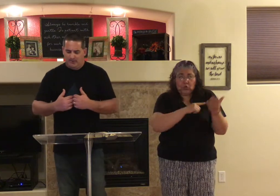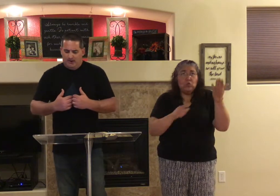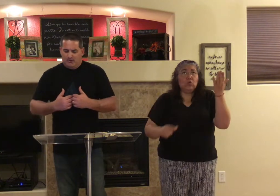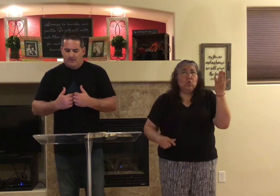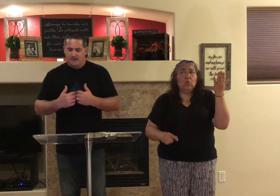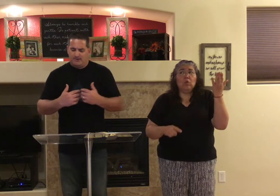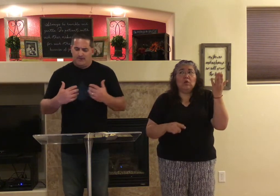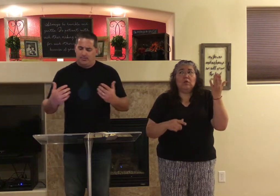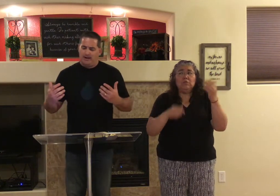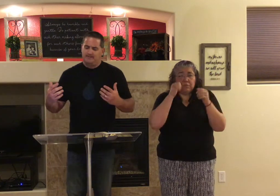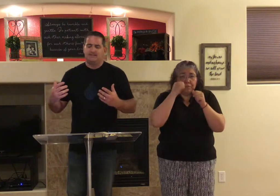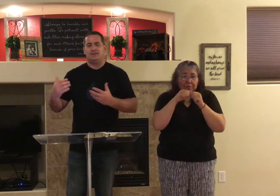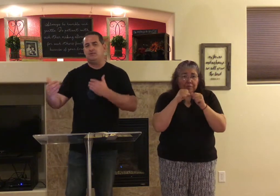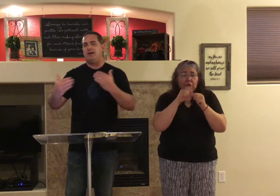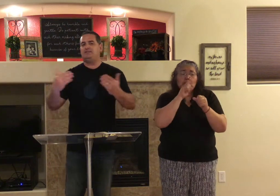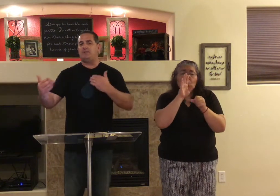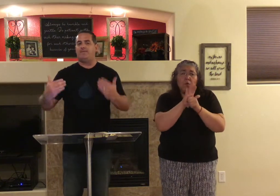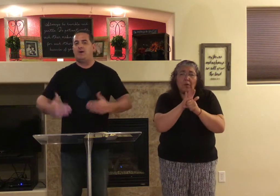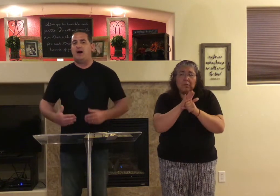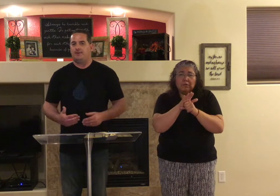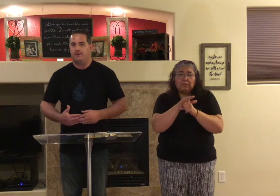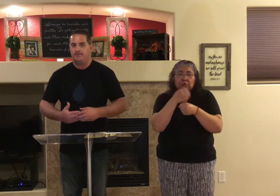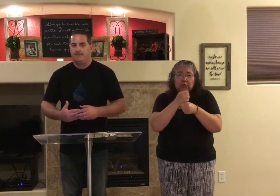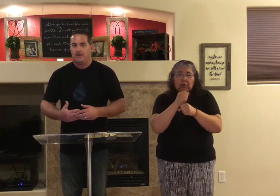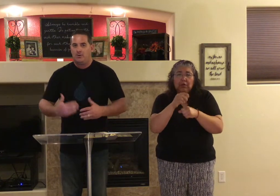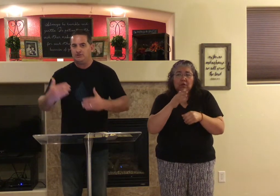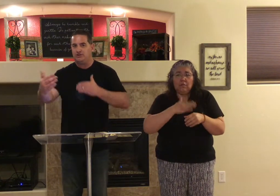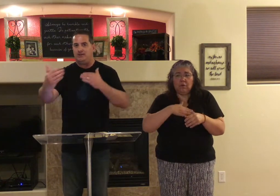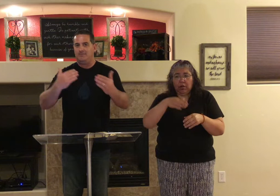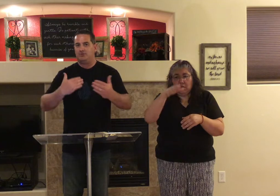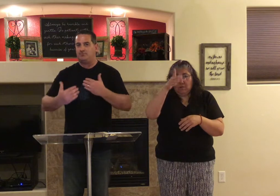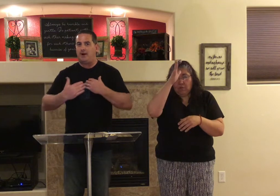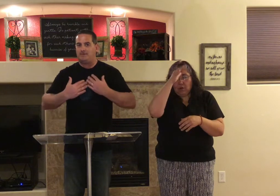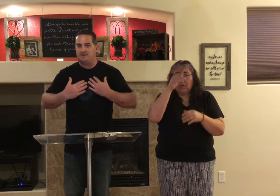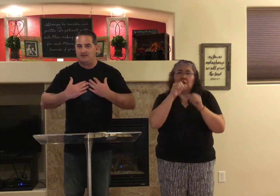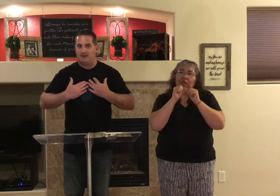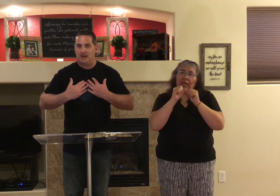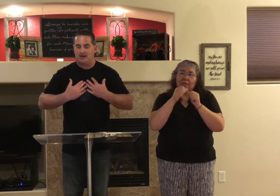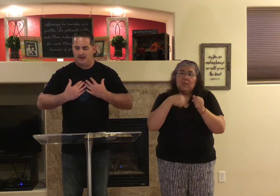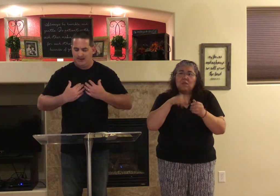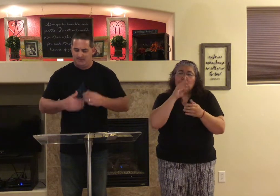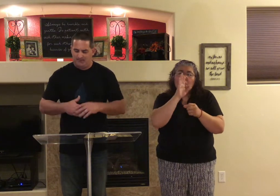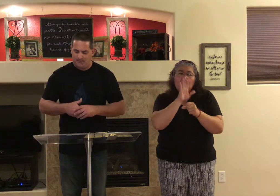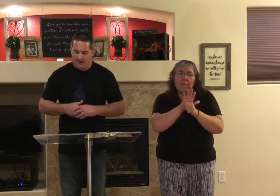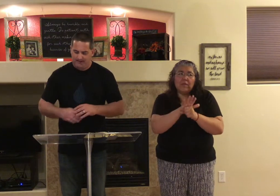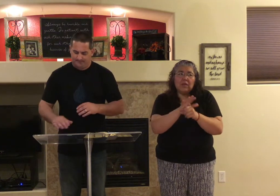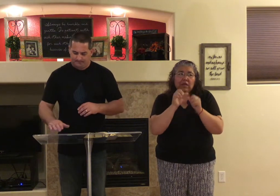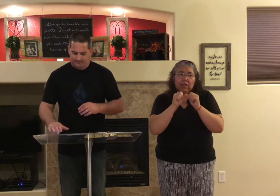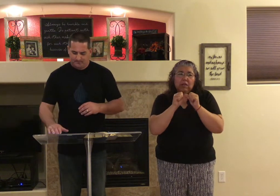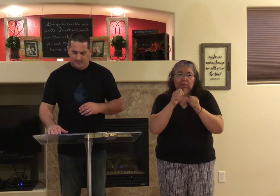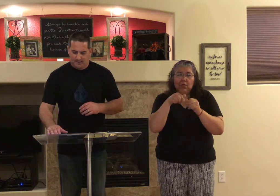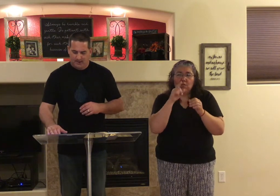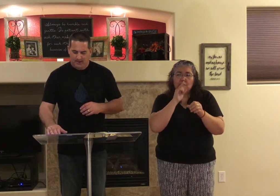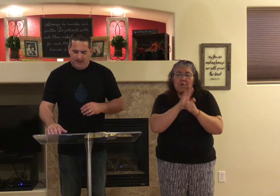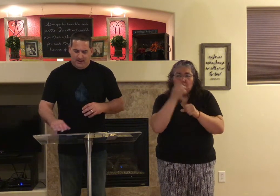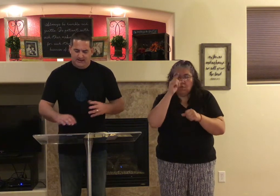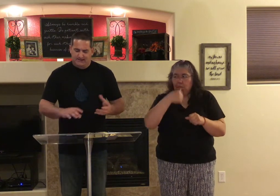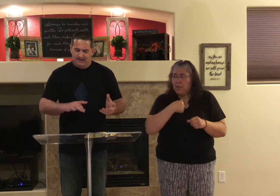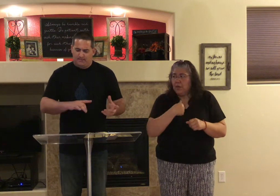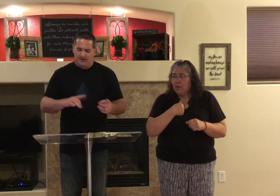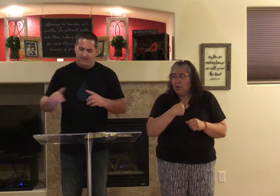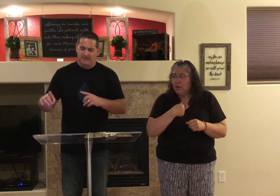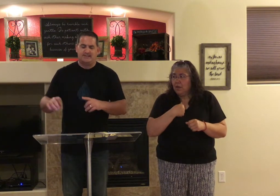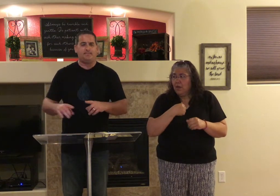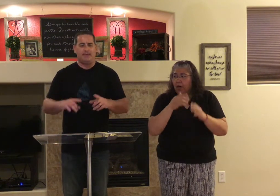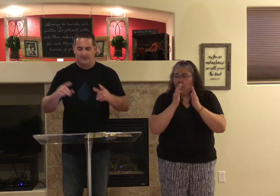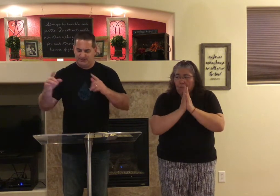you to remember the promises that you made to my father. I want you to keep those promises and keep them for me. And